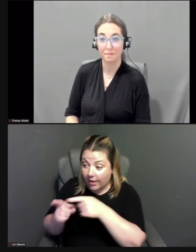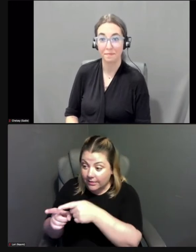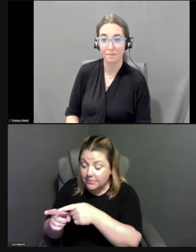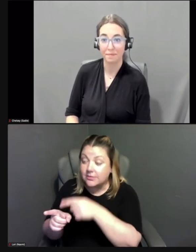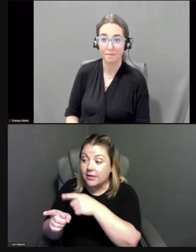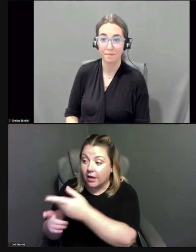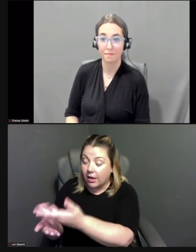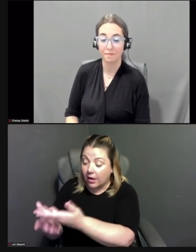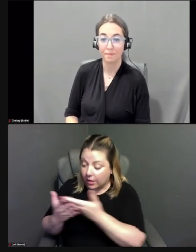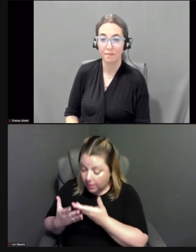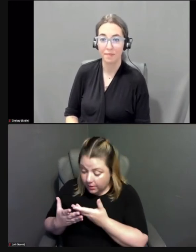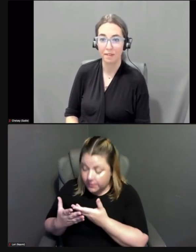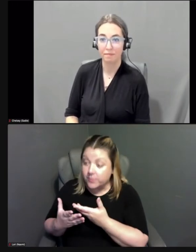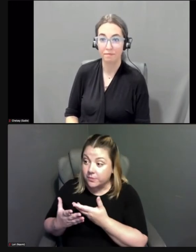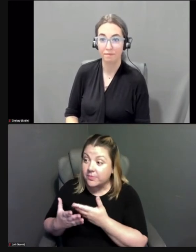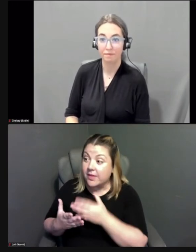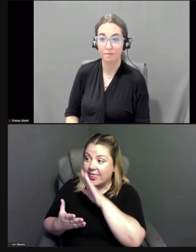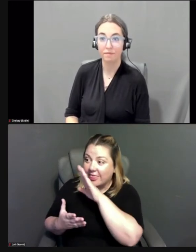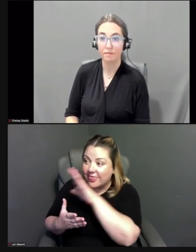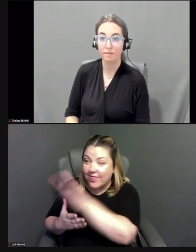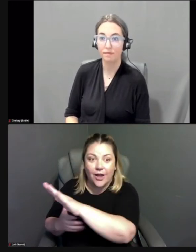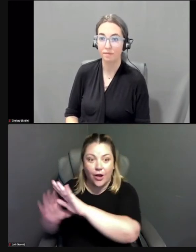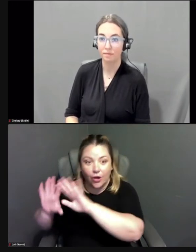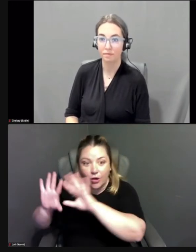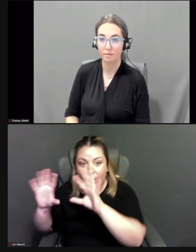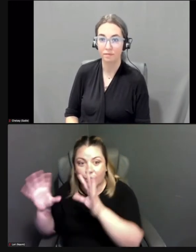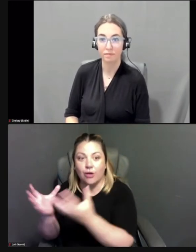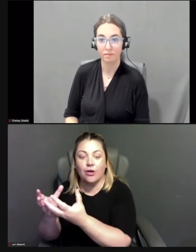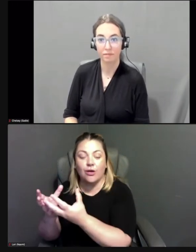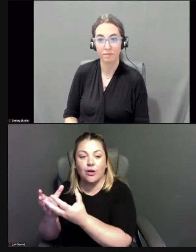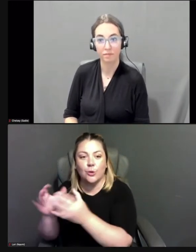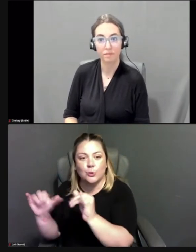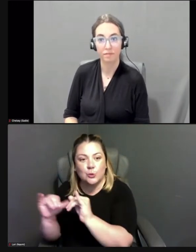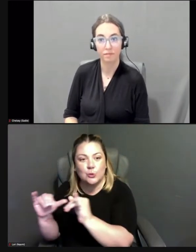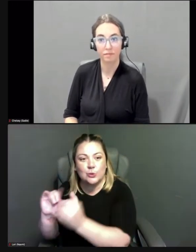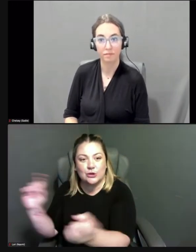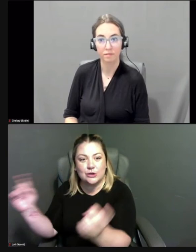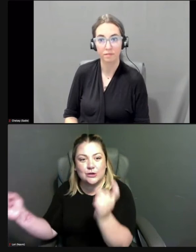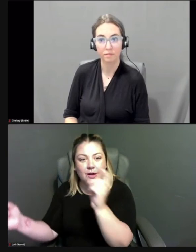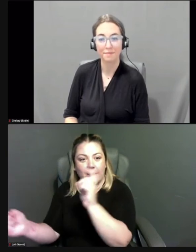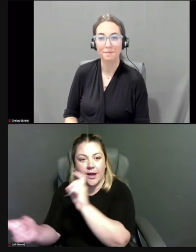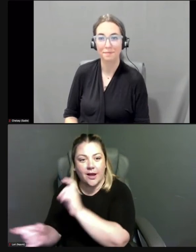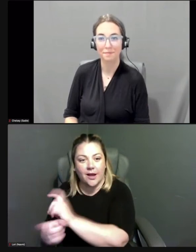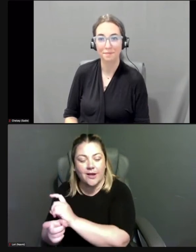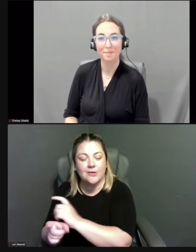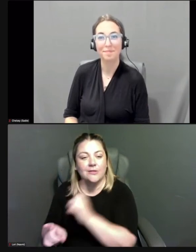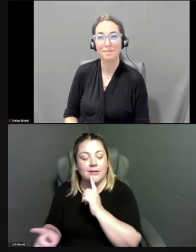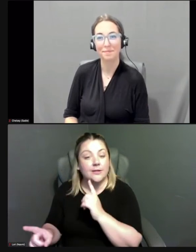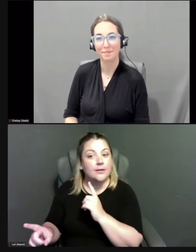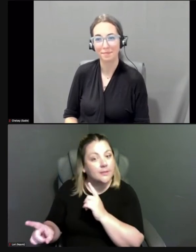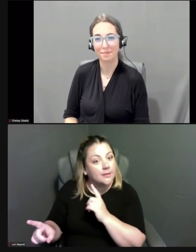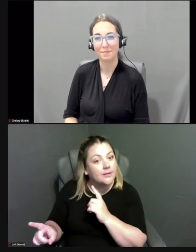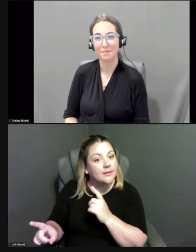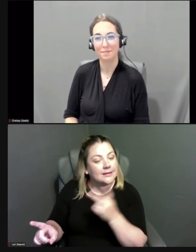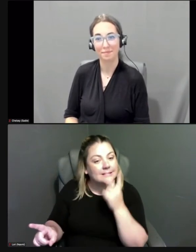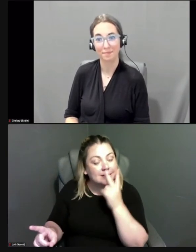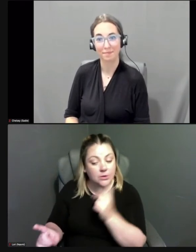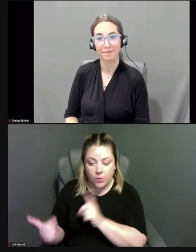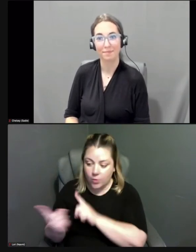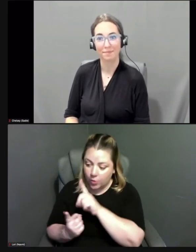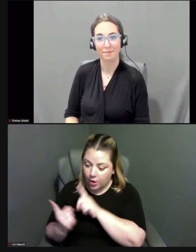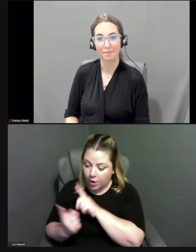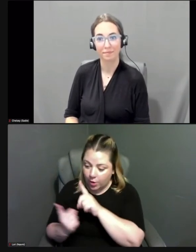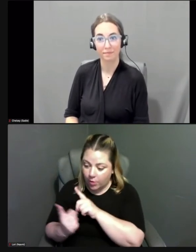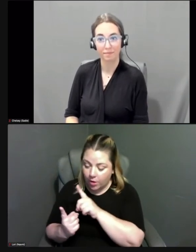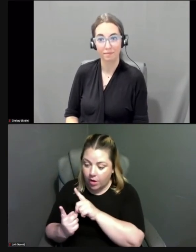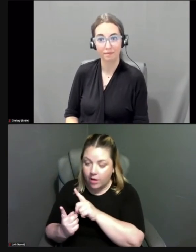that they're having that impact on the people around them also. And so you can see how doing individual work makes